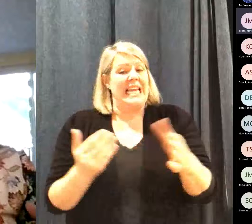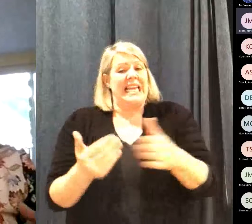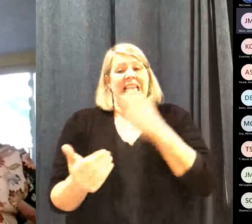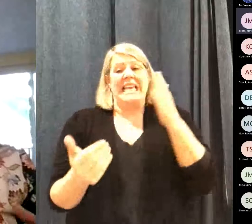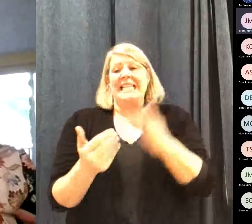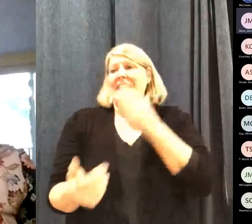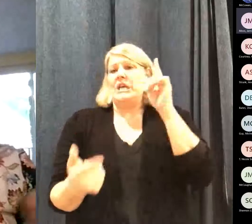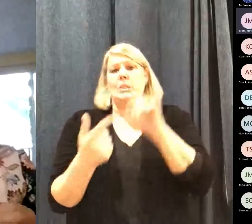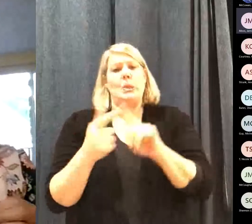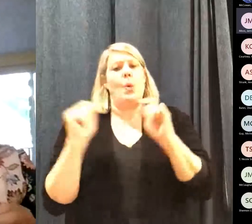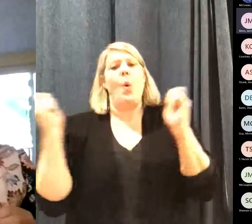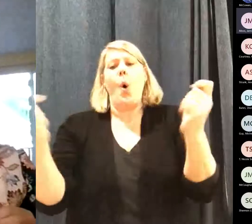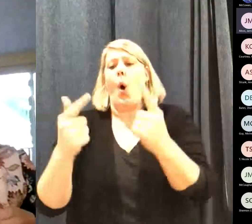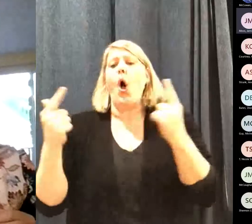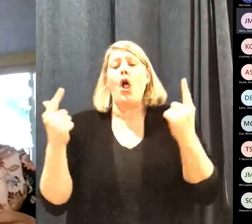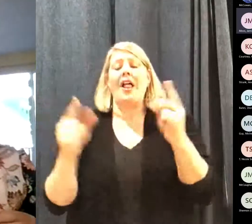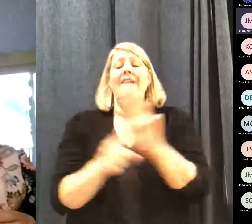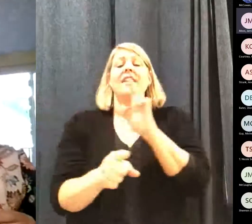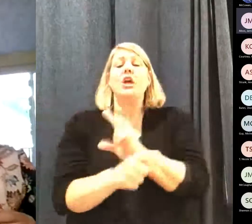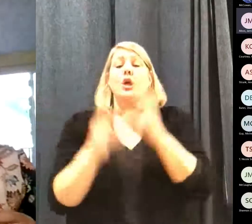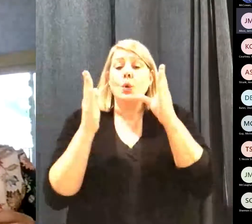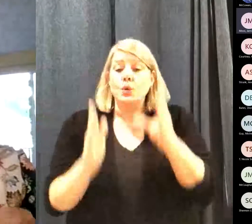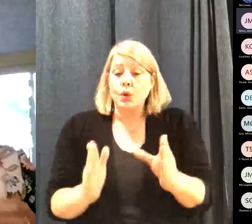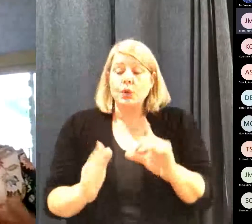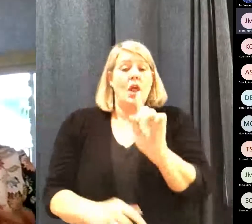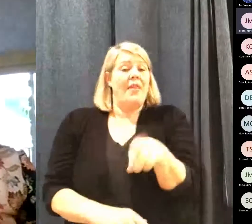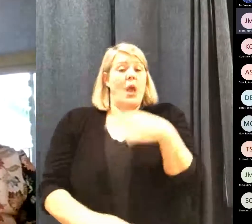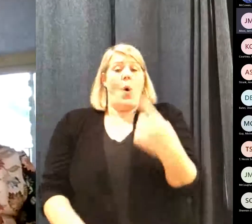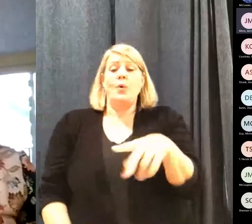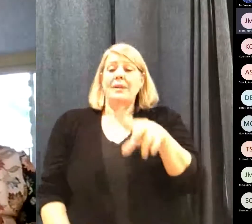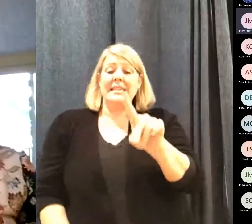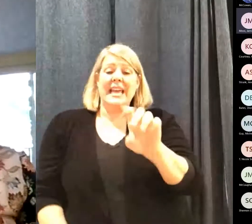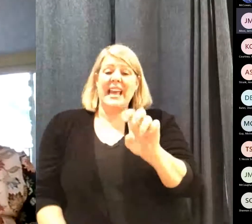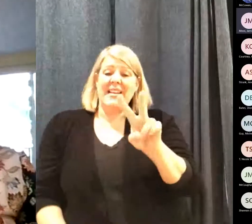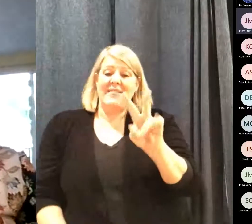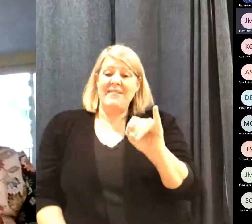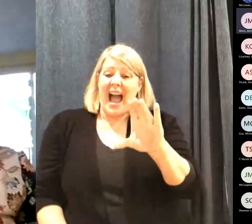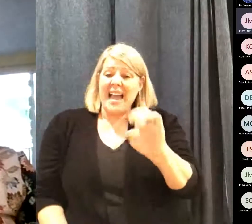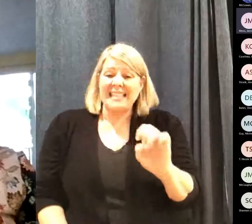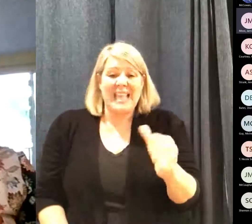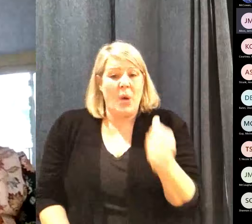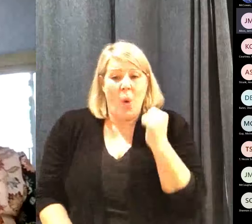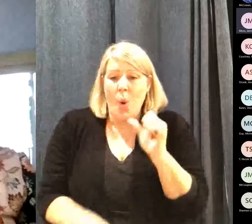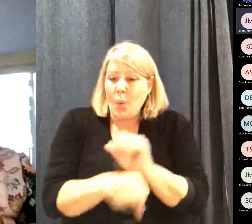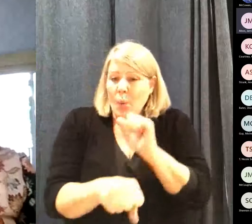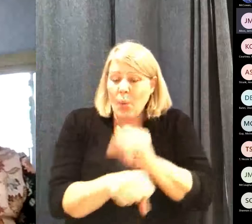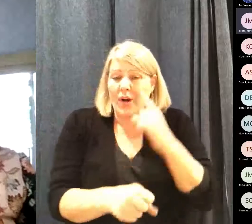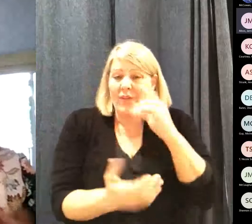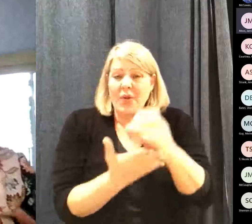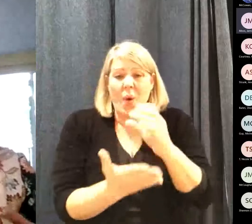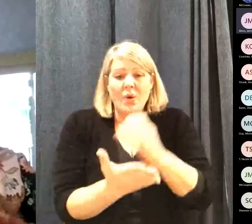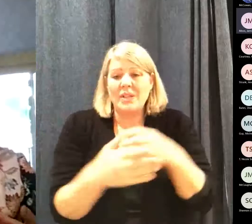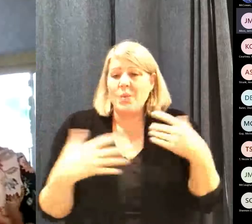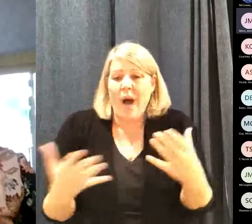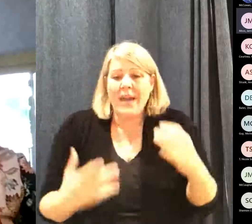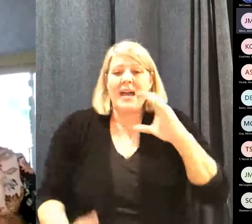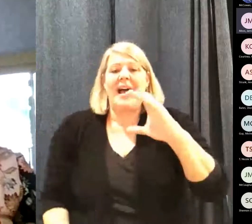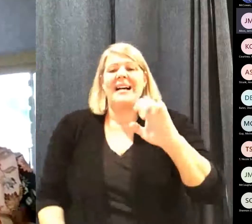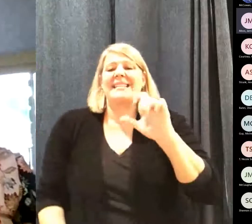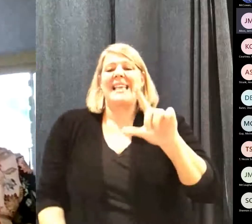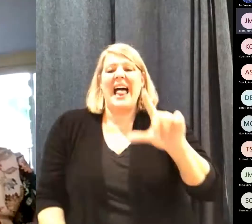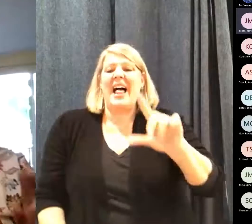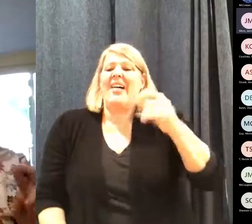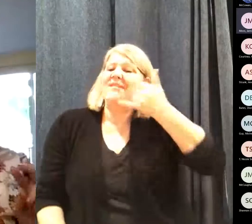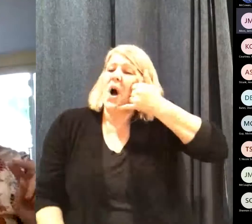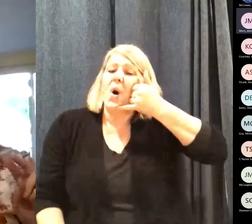the users. The only device that we say will not work for the courses is a cell phone. So cell phones are not going to